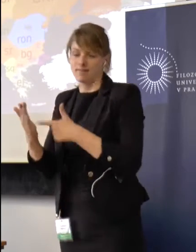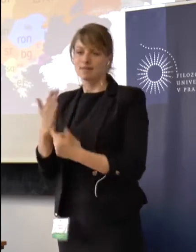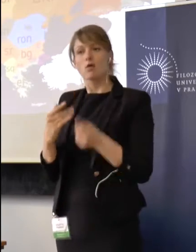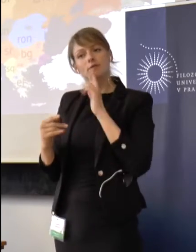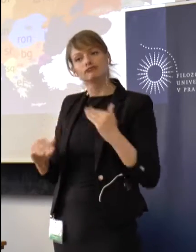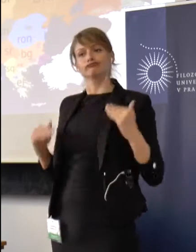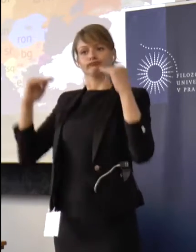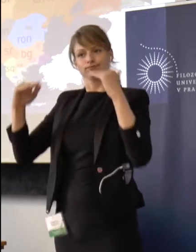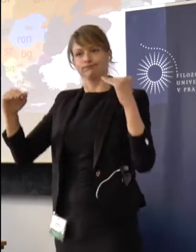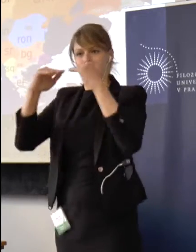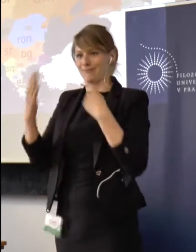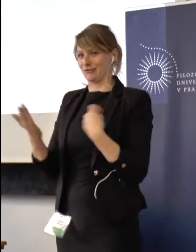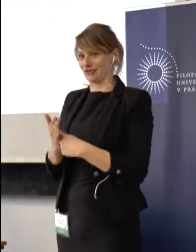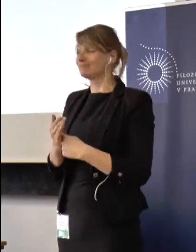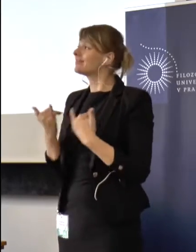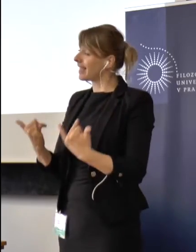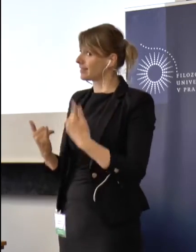vigor. However,